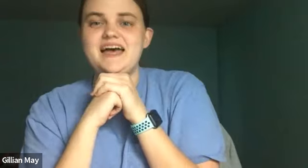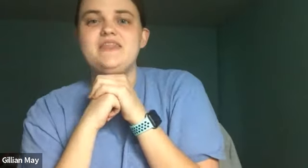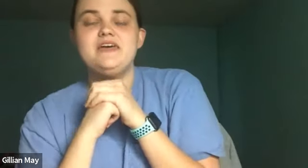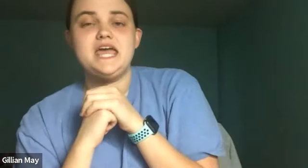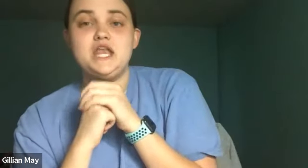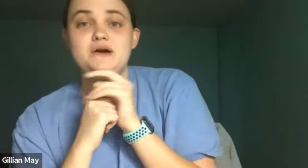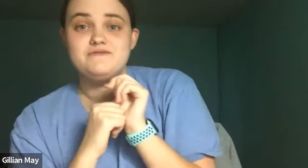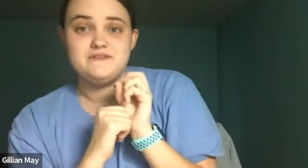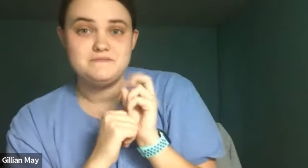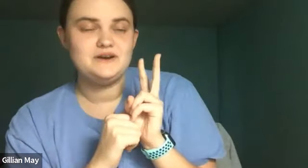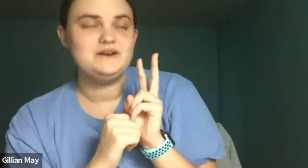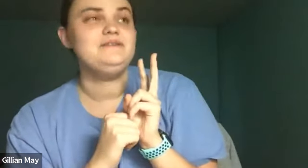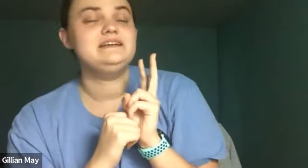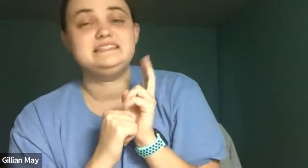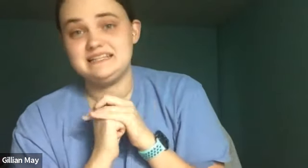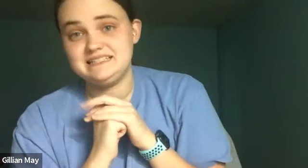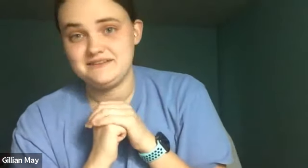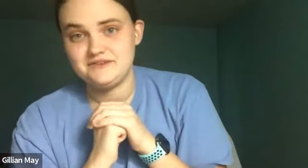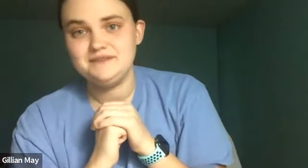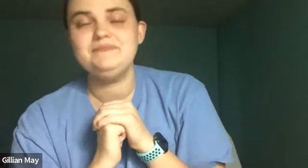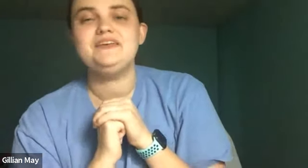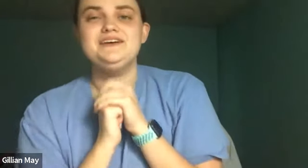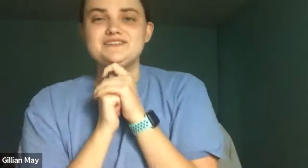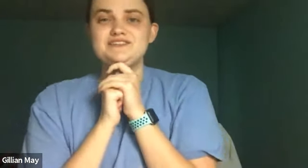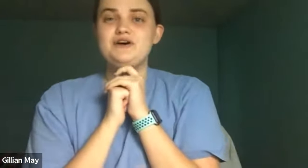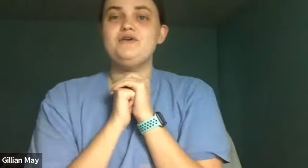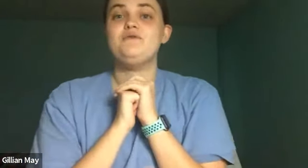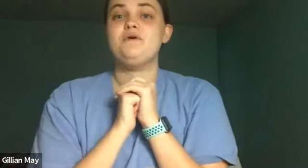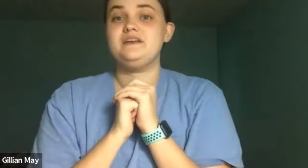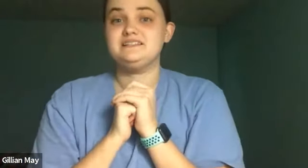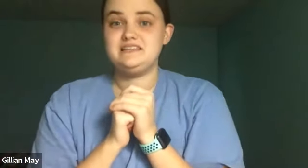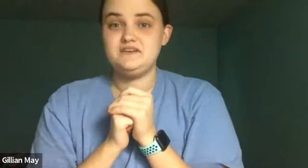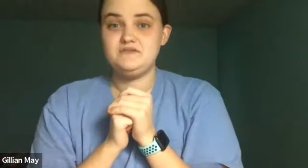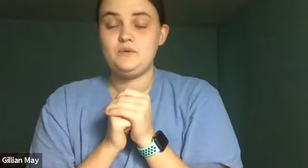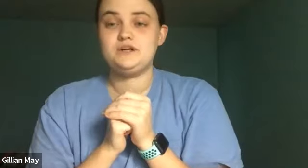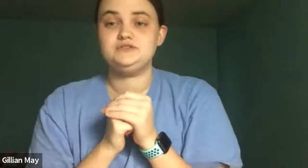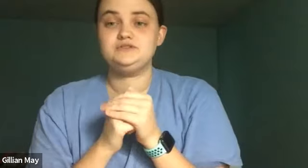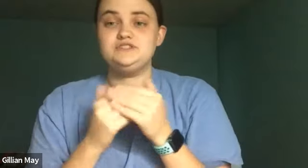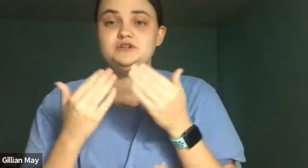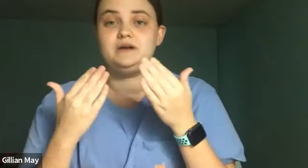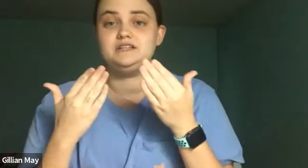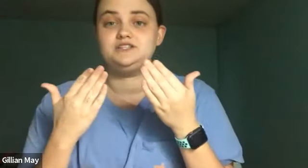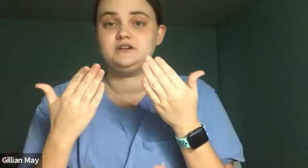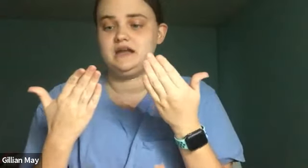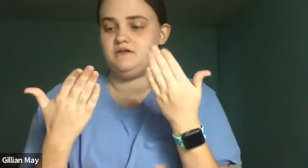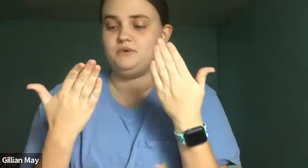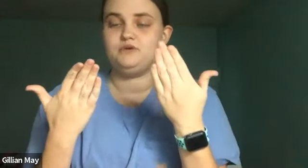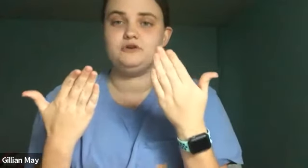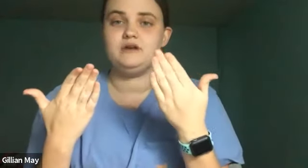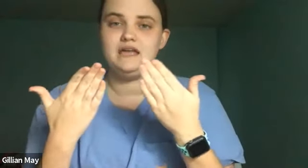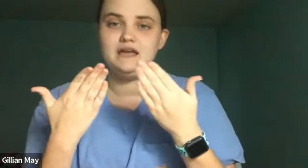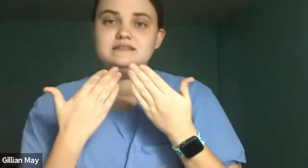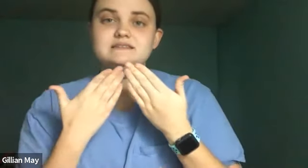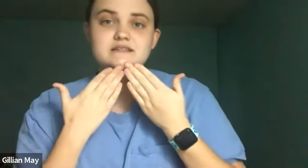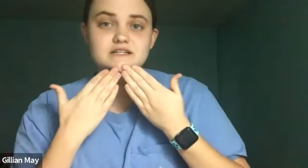And then November is Thanksgiving. So for Thanksgiving, what you'll do is you're going to have both your hands to